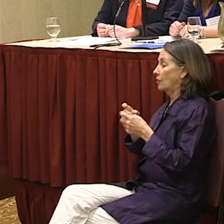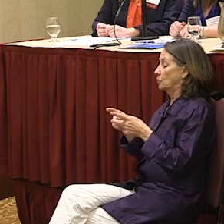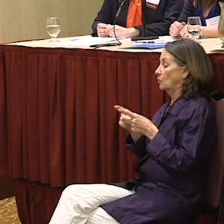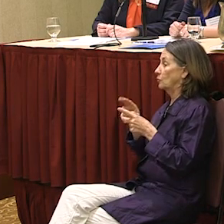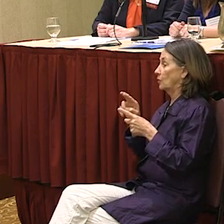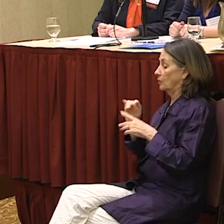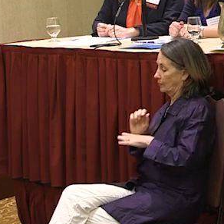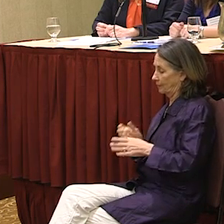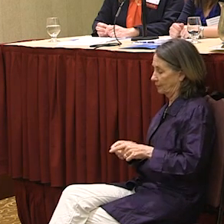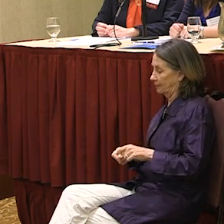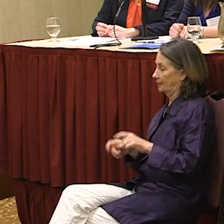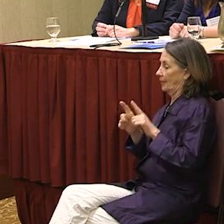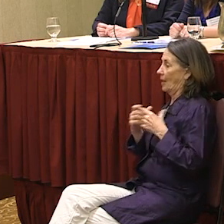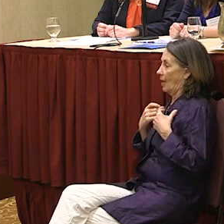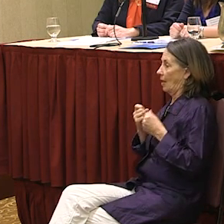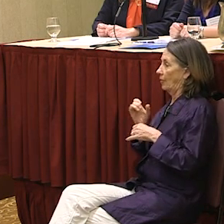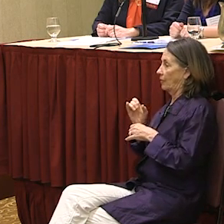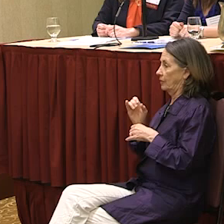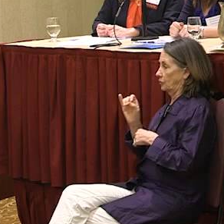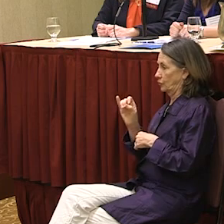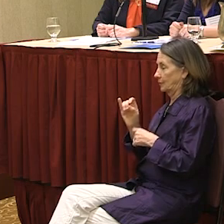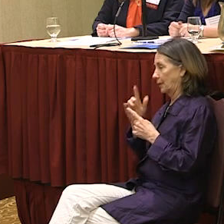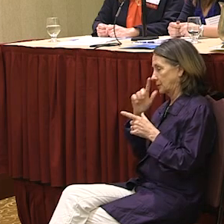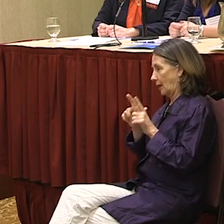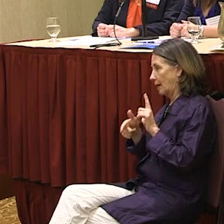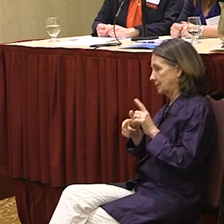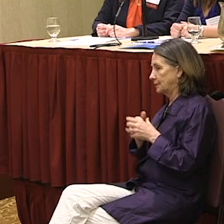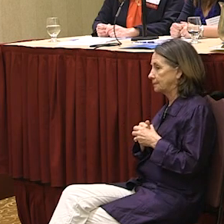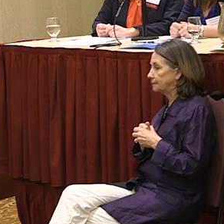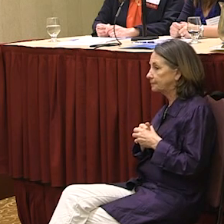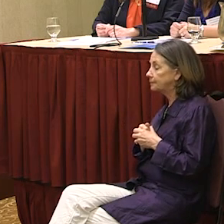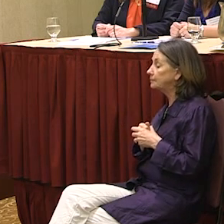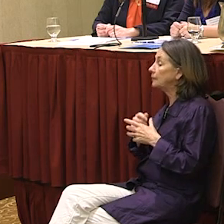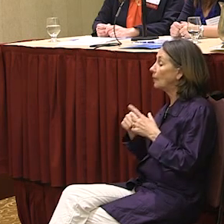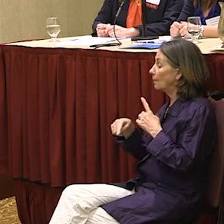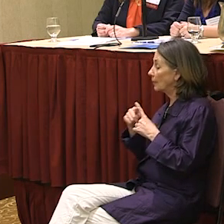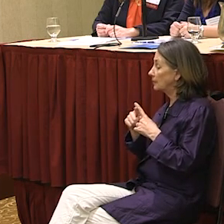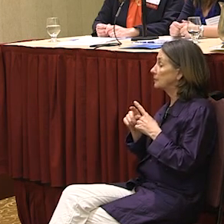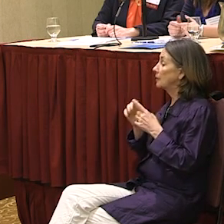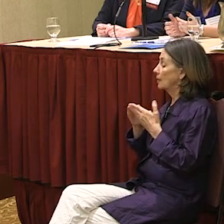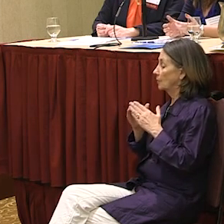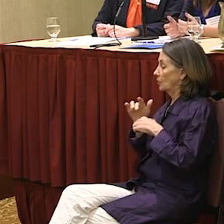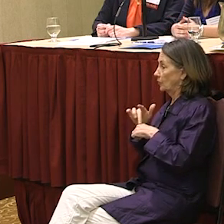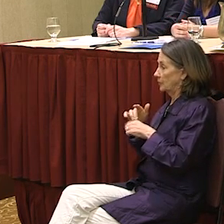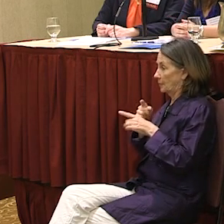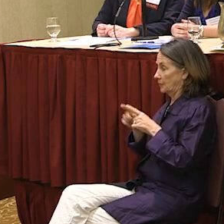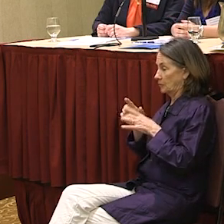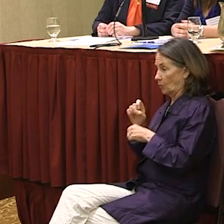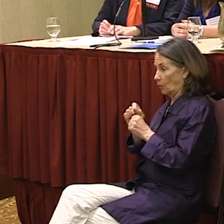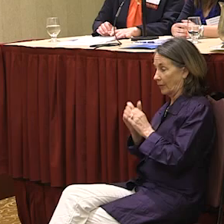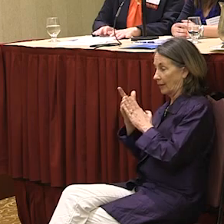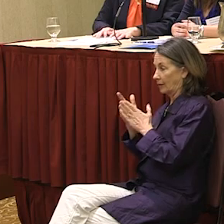to reinstate her health insurance as she let it lapse. In addition to providing these resources, the community resource specialist is also working with